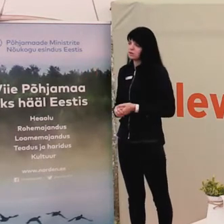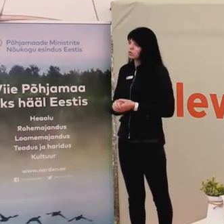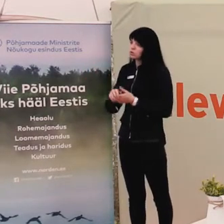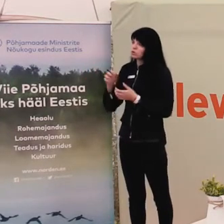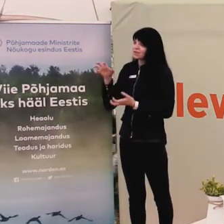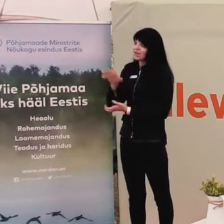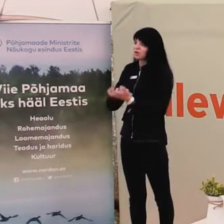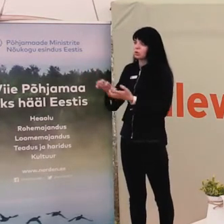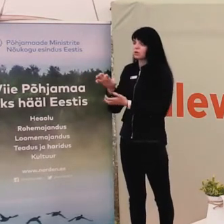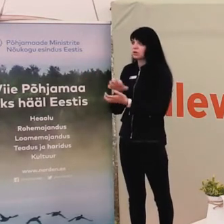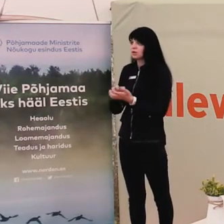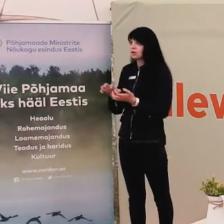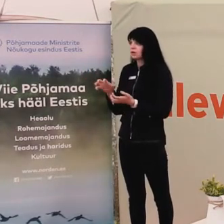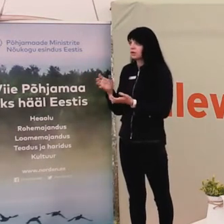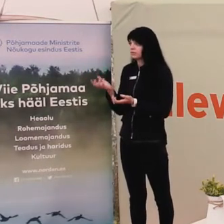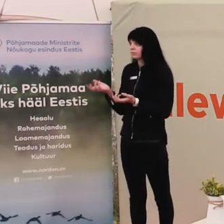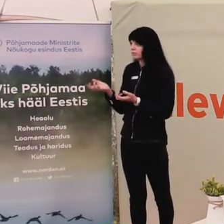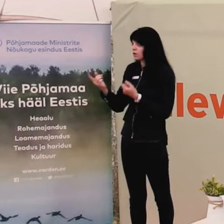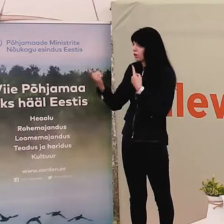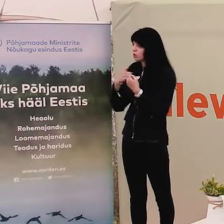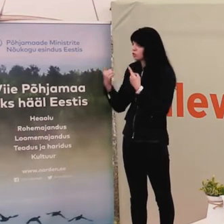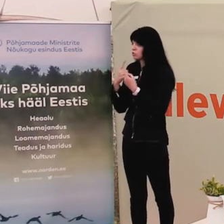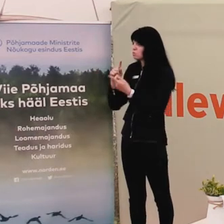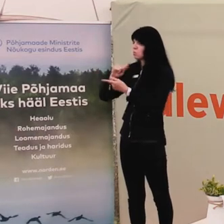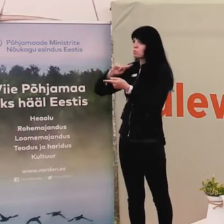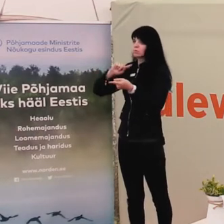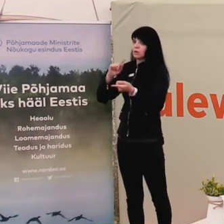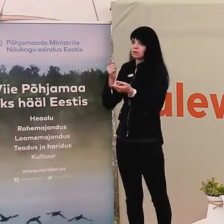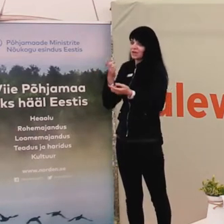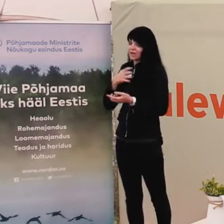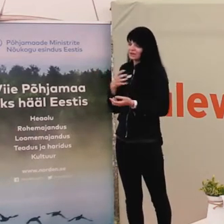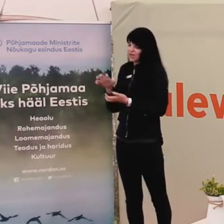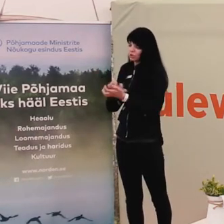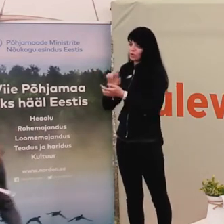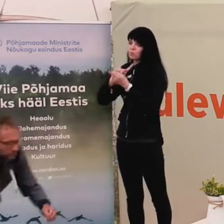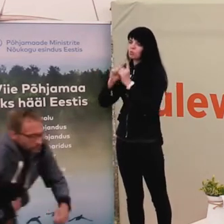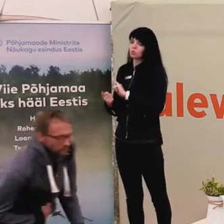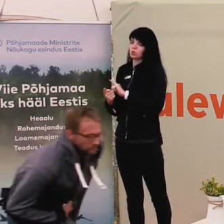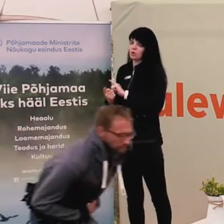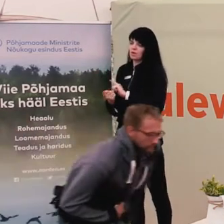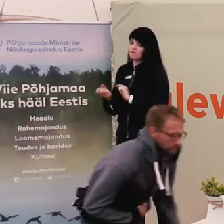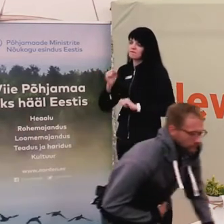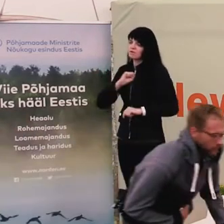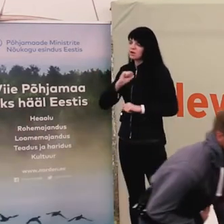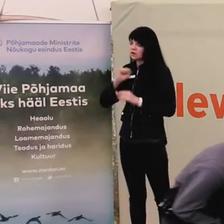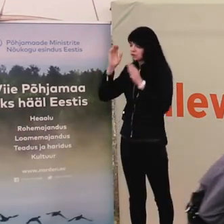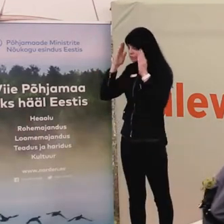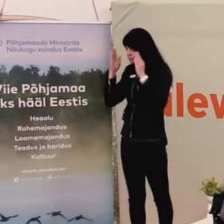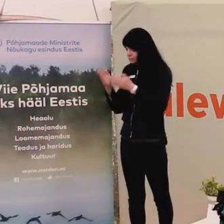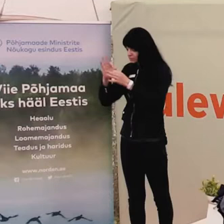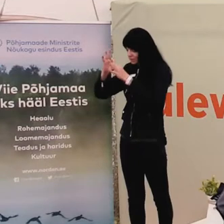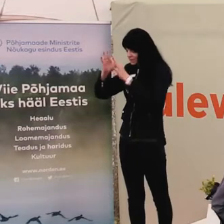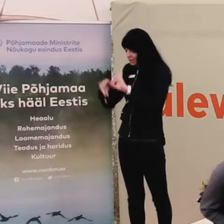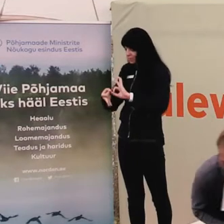of in political discussion to change these kind of things. I think we need more concrete cases, concrete discussion, less about